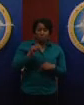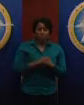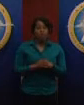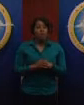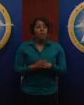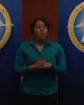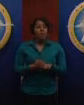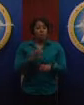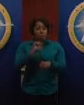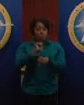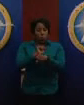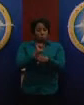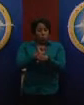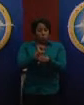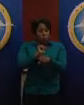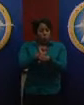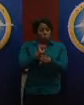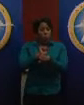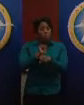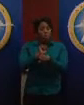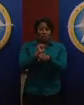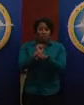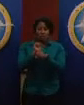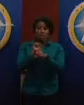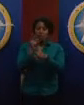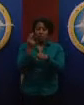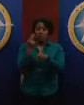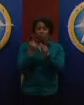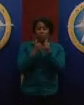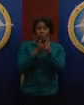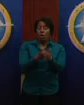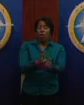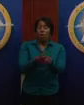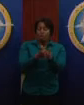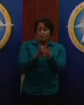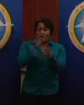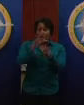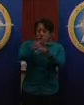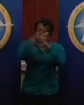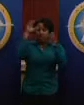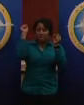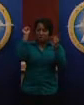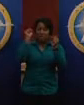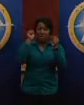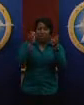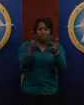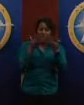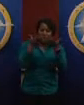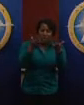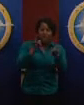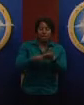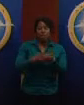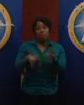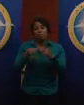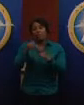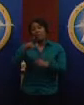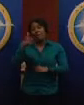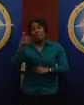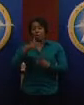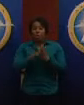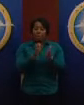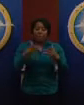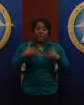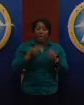the recommendation, under the recommendation of their superintendents and in consultation with the Department of Public Health and other health officials, will make